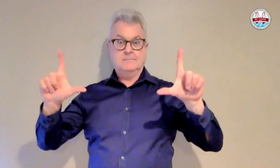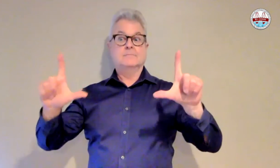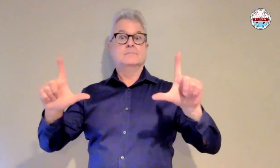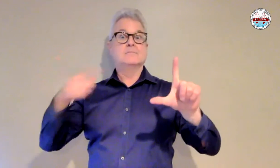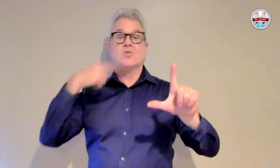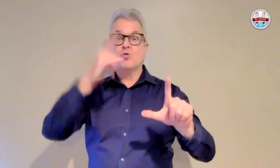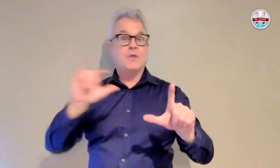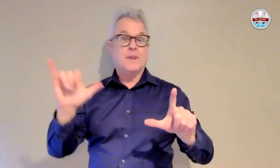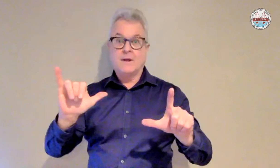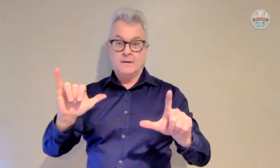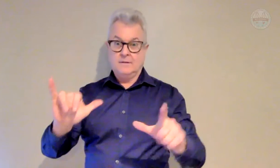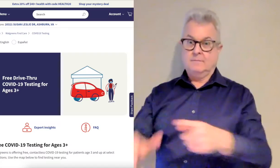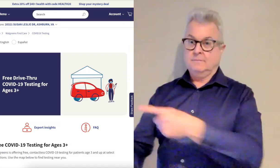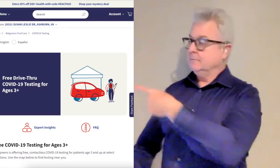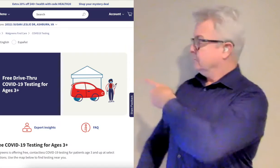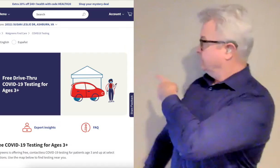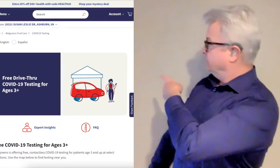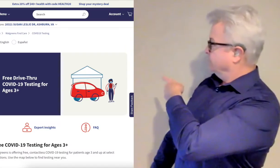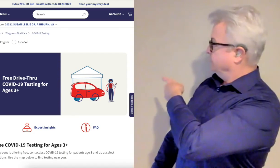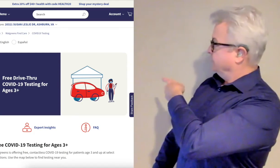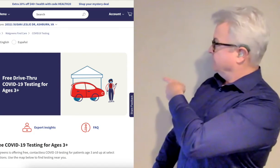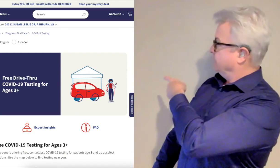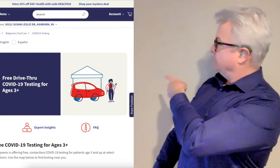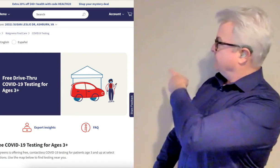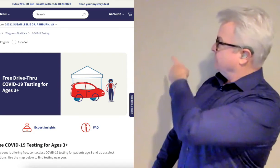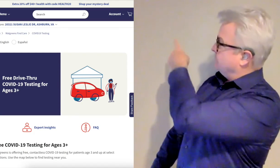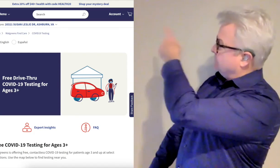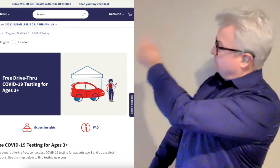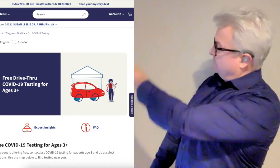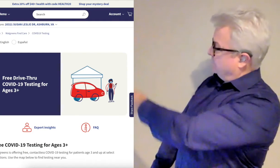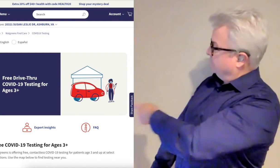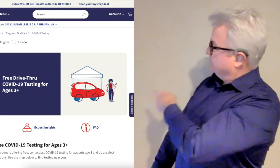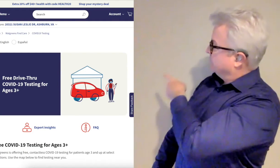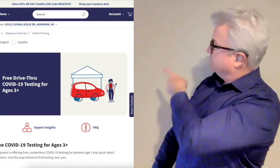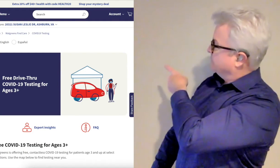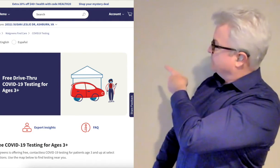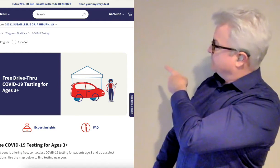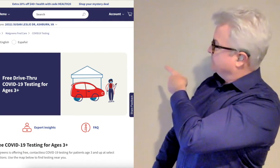Once you click onto that website, it'll look like what's behind me on the wall screen.